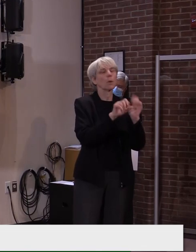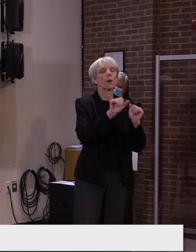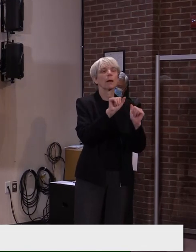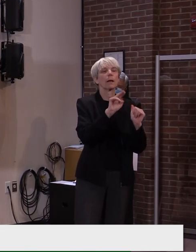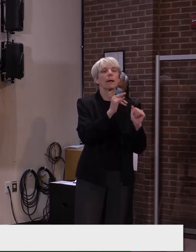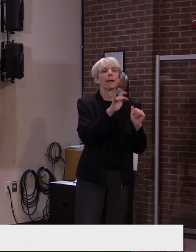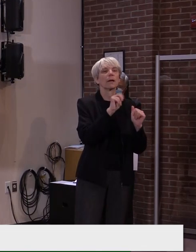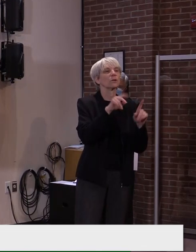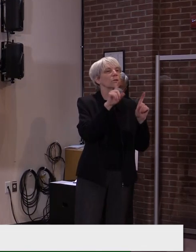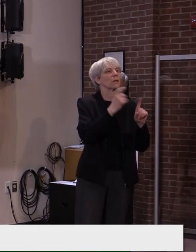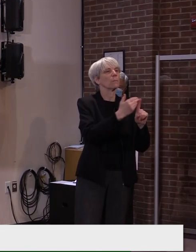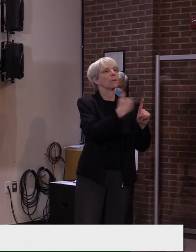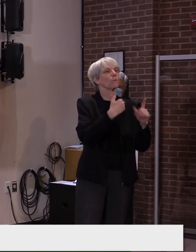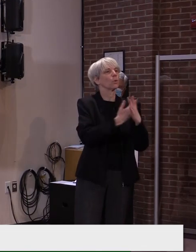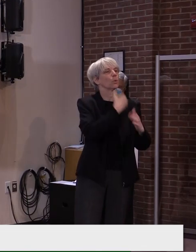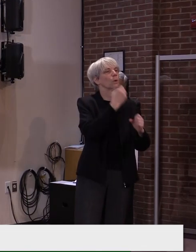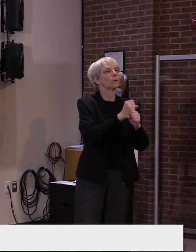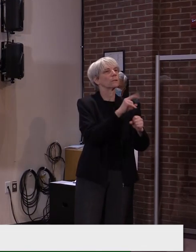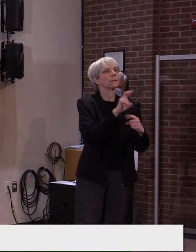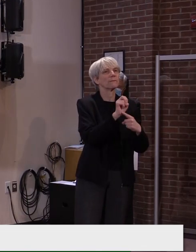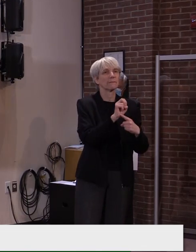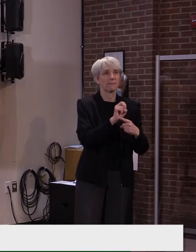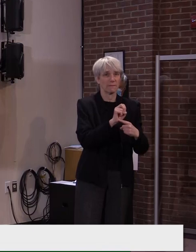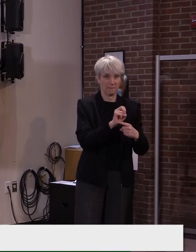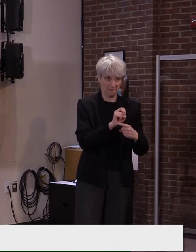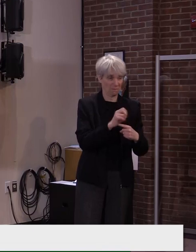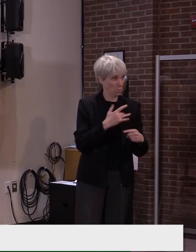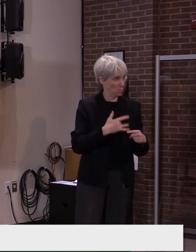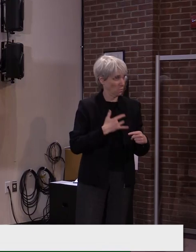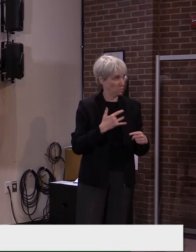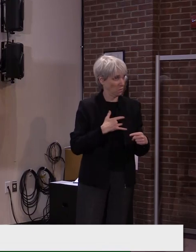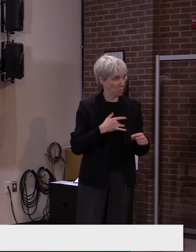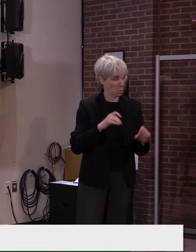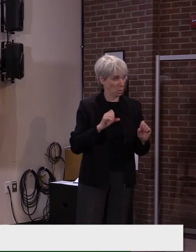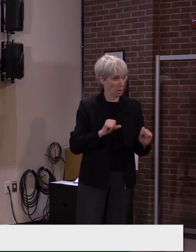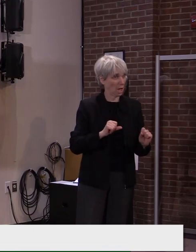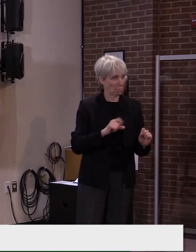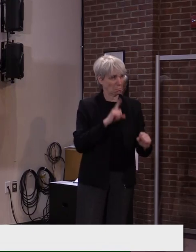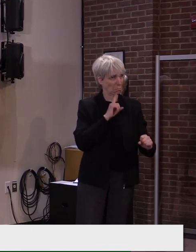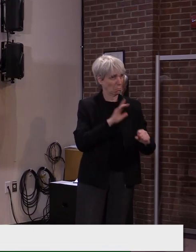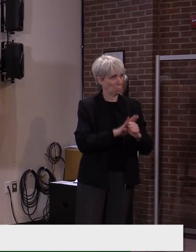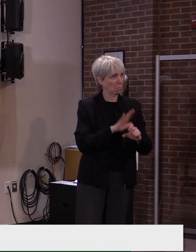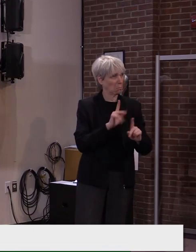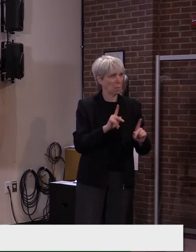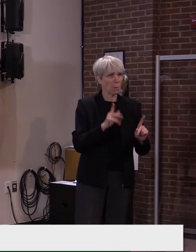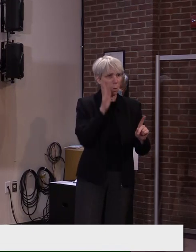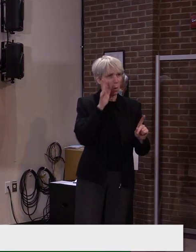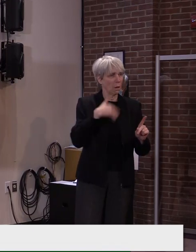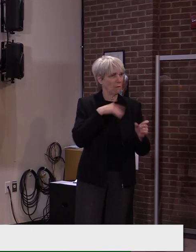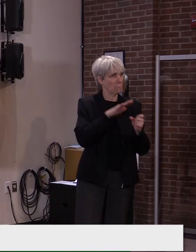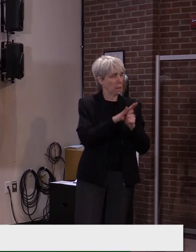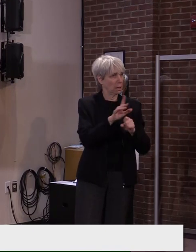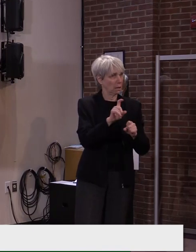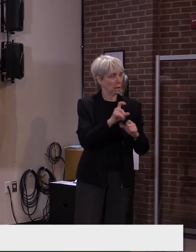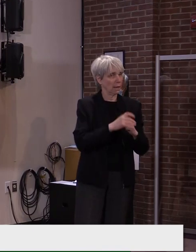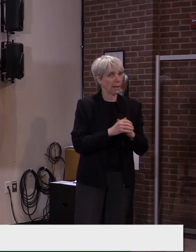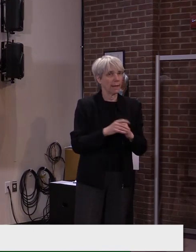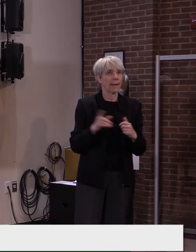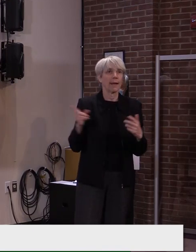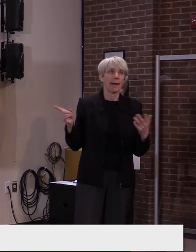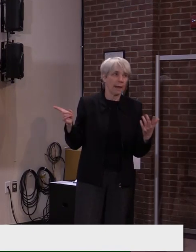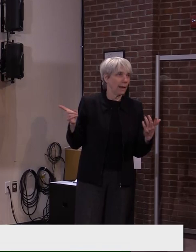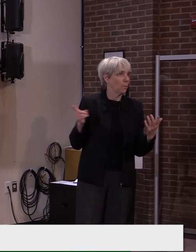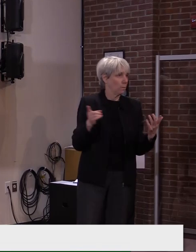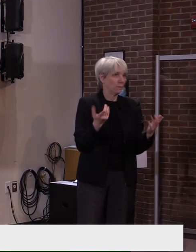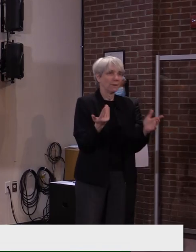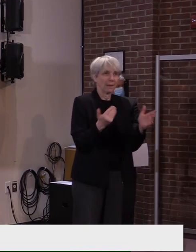test before New Year's, I mean, are you confident that can happen given our supply? Well, again, we only have a certain